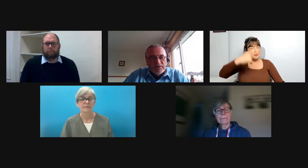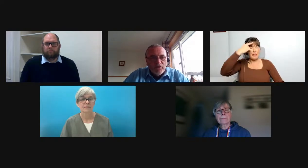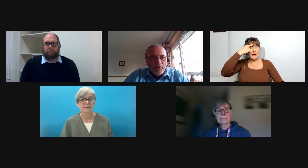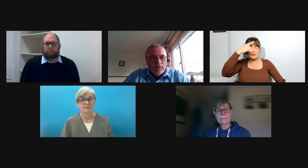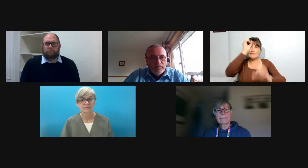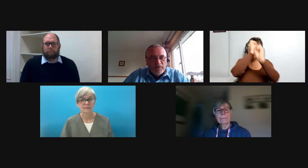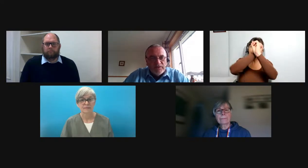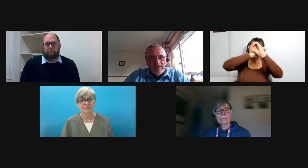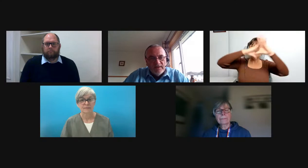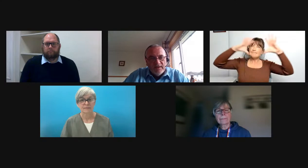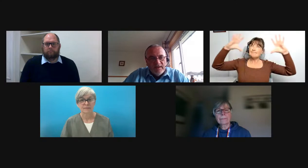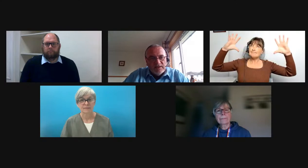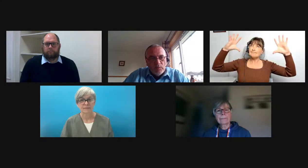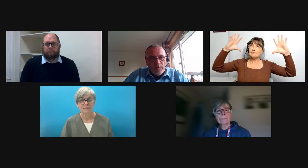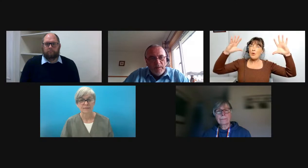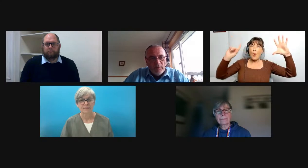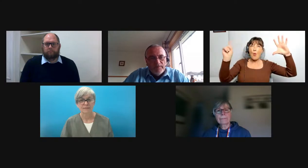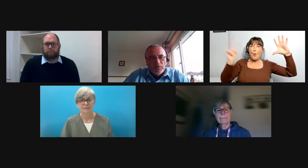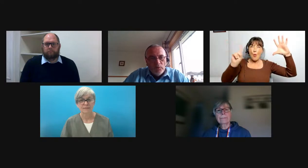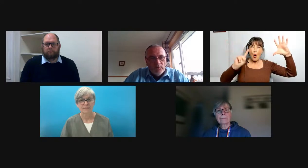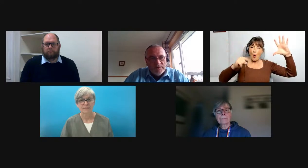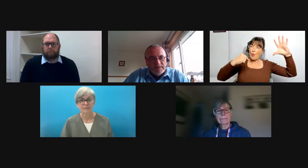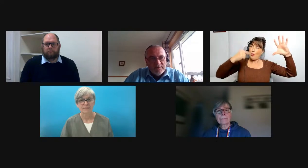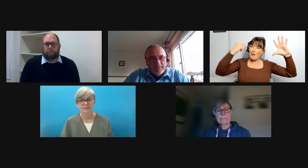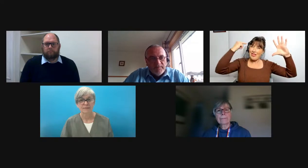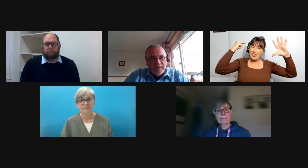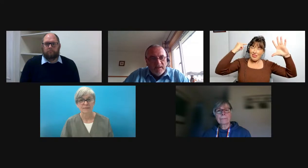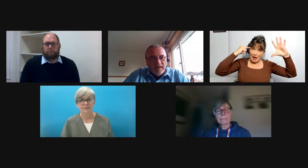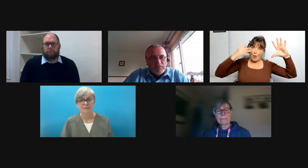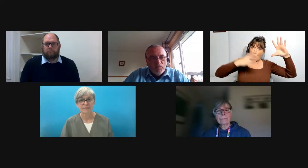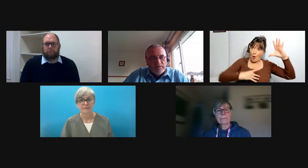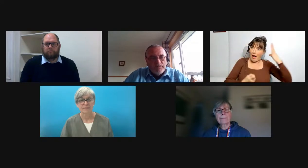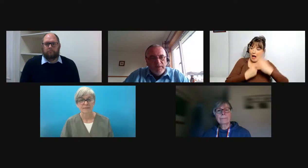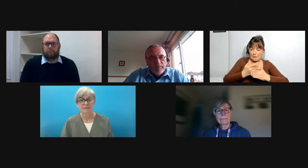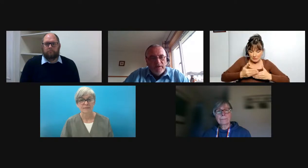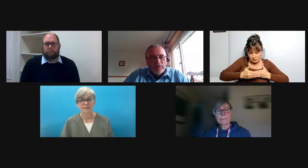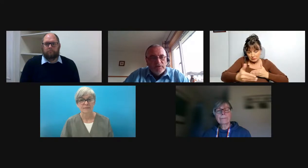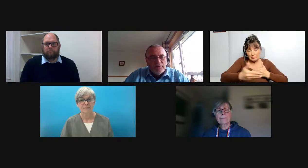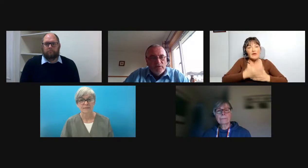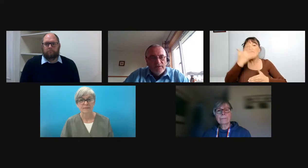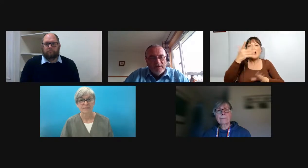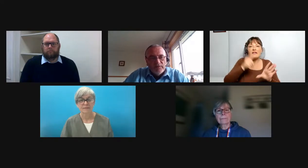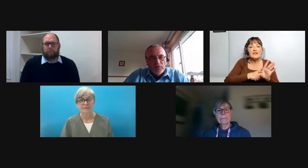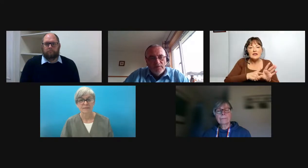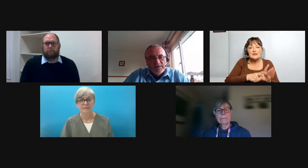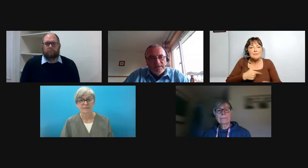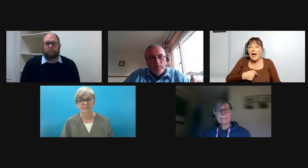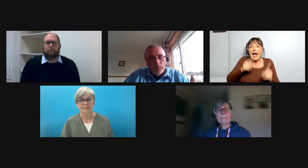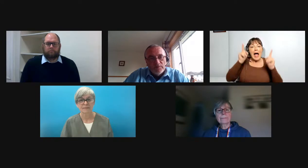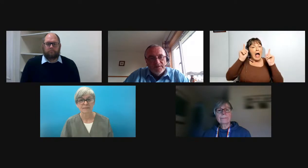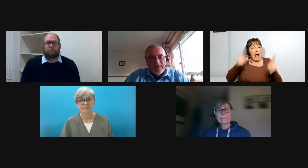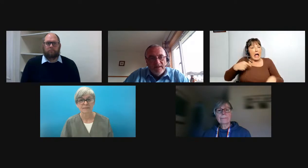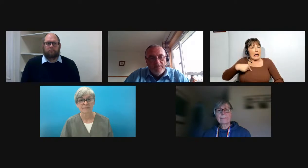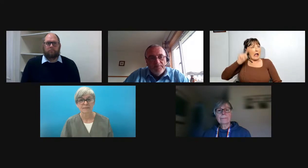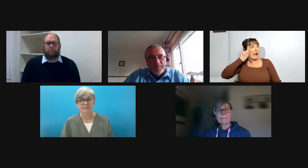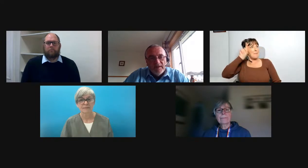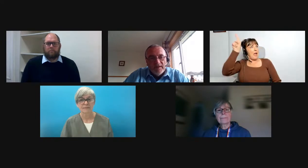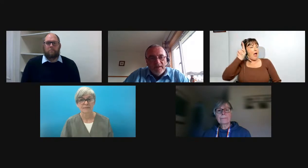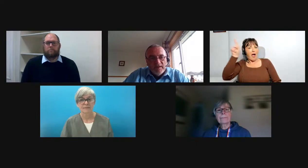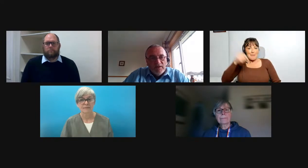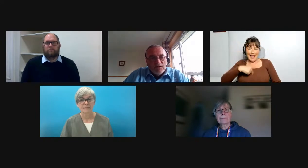years? But it's not our vision. It's what people have told us. It's what people across Scotland have told us is important to